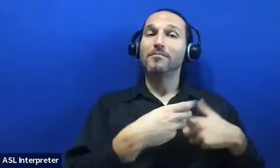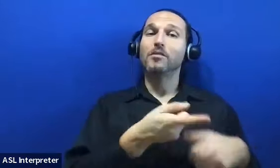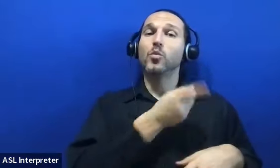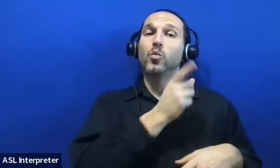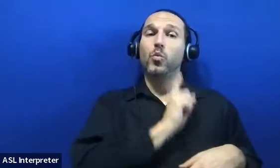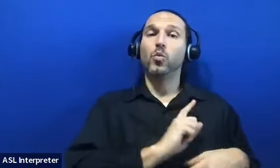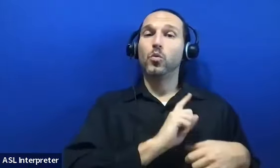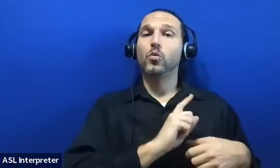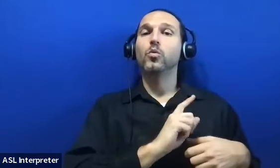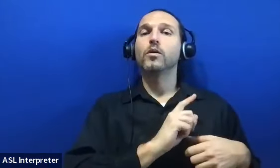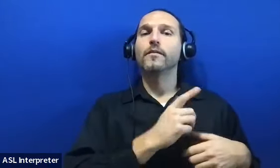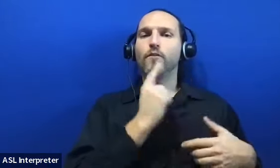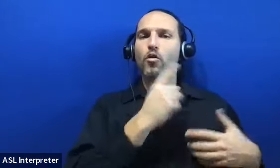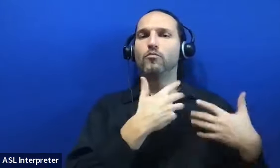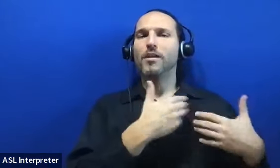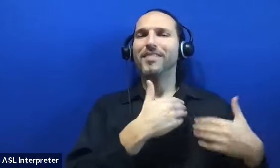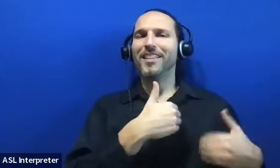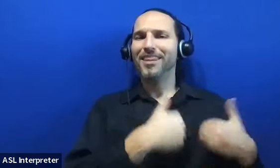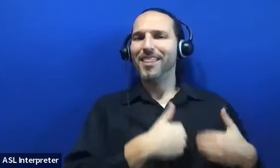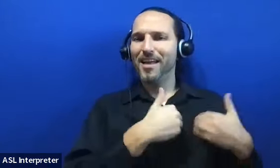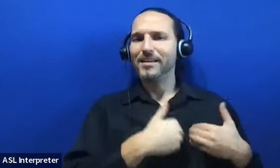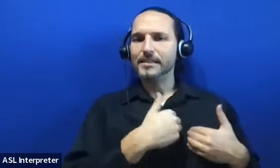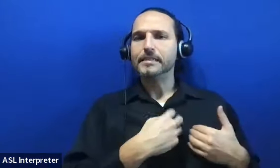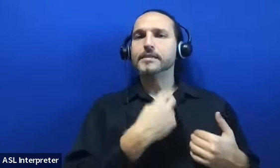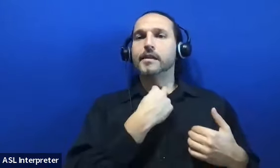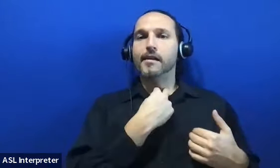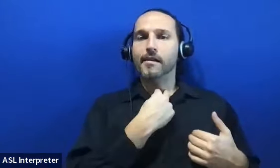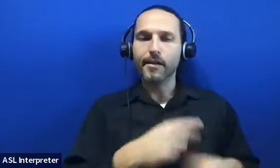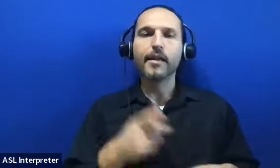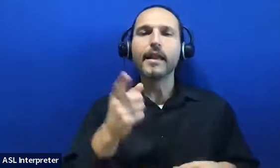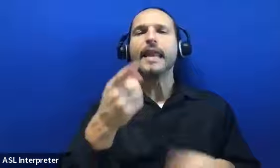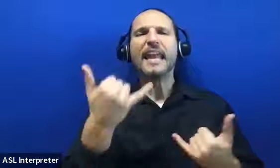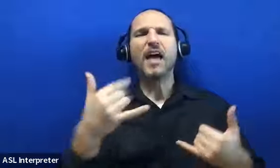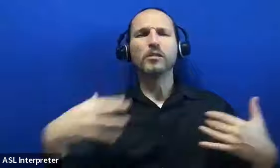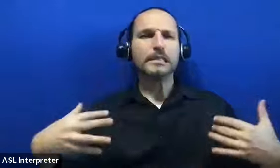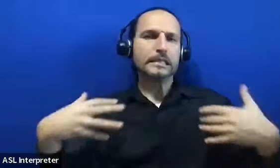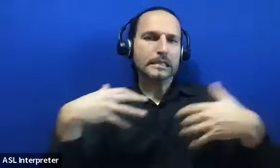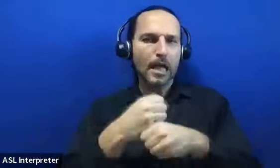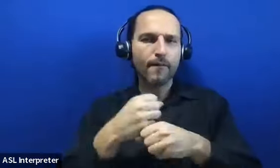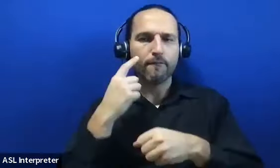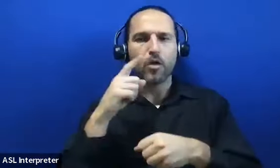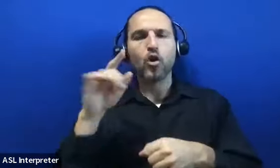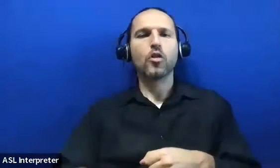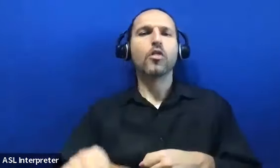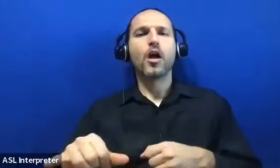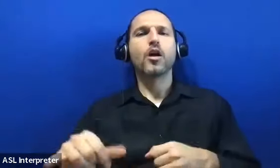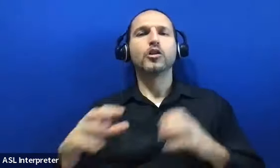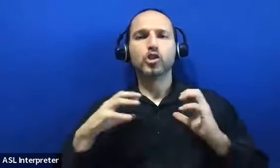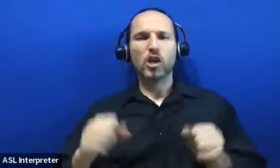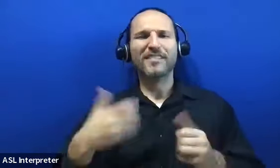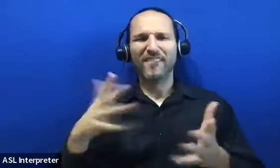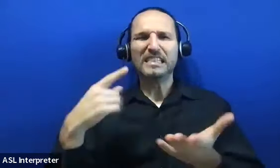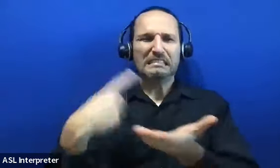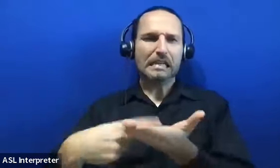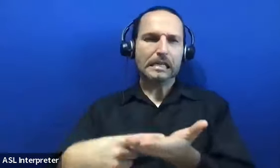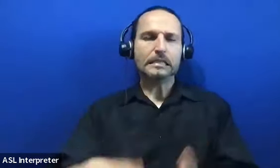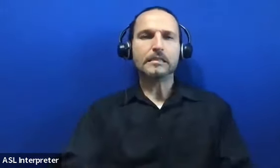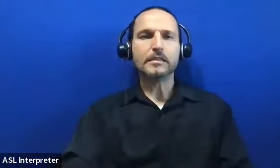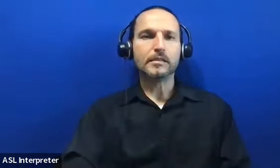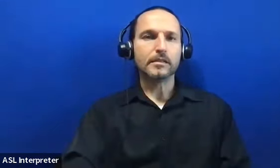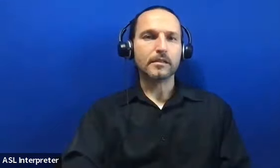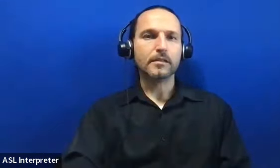tube. So here's a summary of a lot of the feeding and swallowing problems in charge that I discussed.